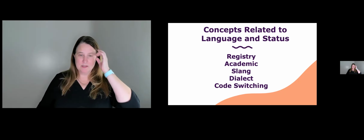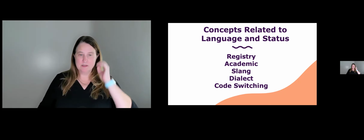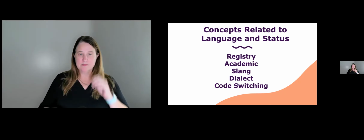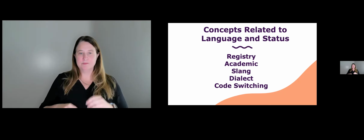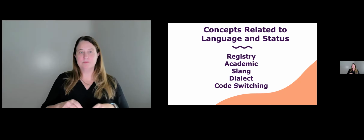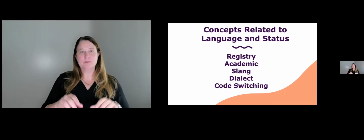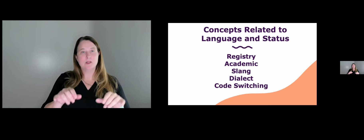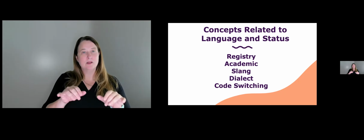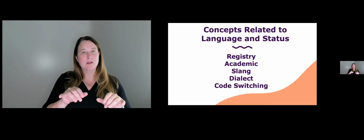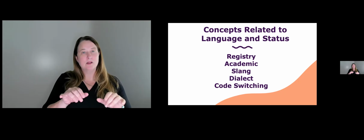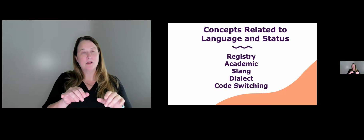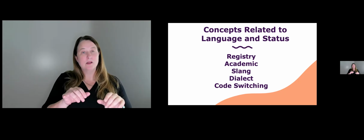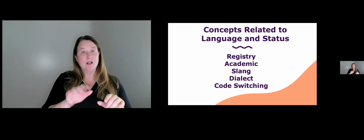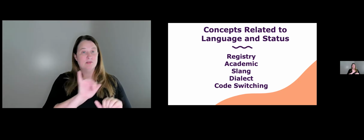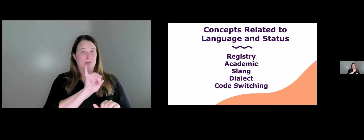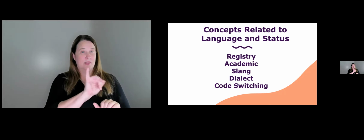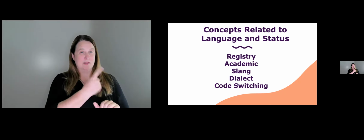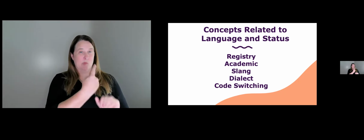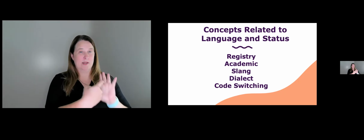science vocabulary.